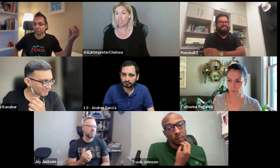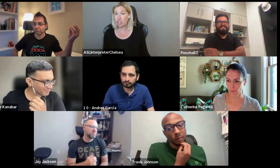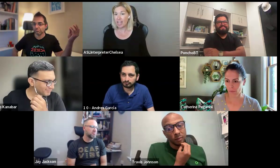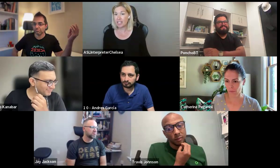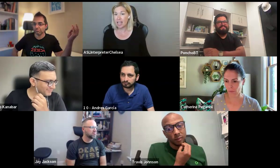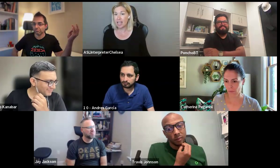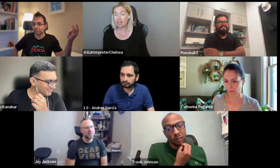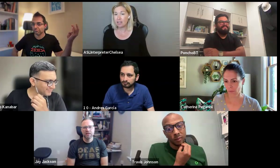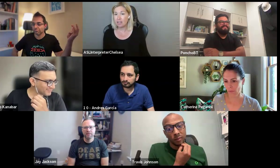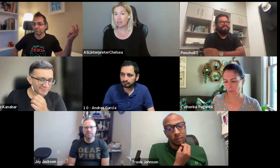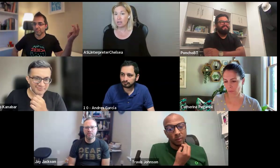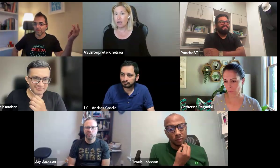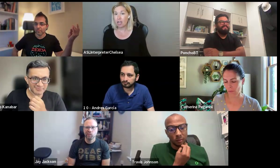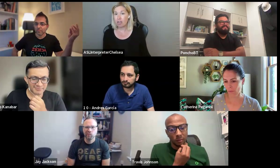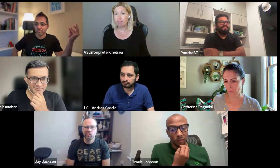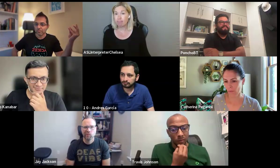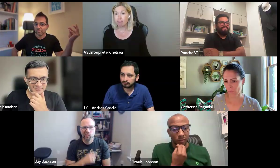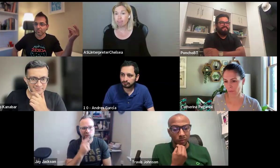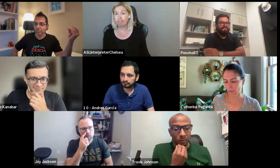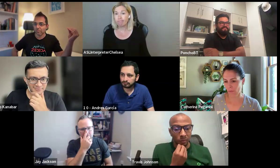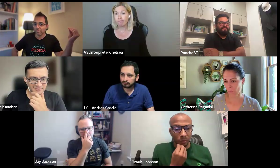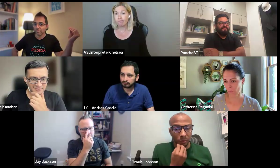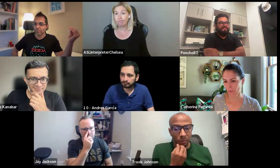And Jay is saying, I